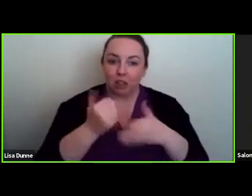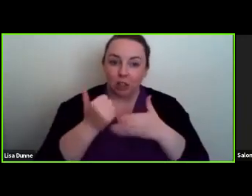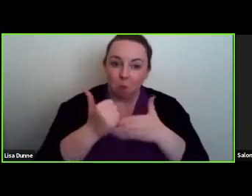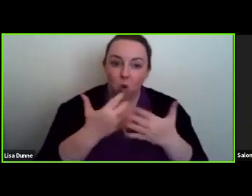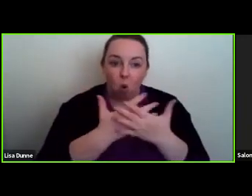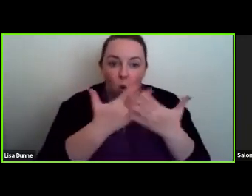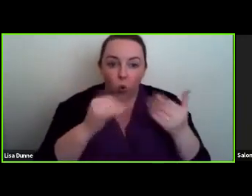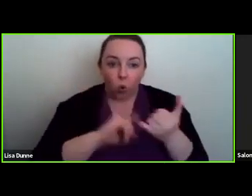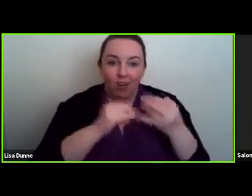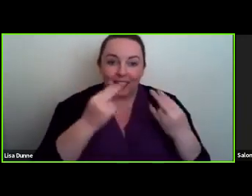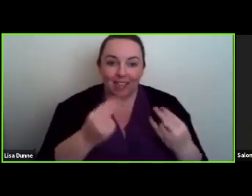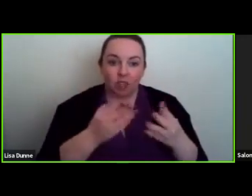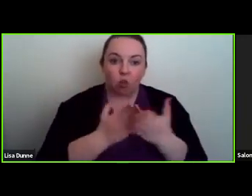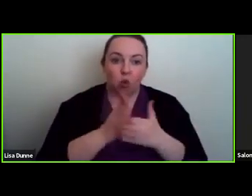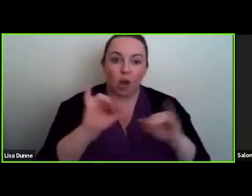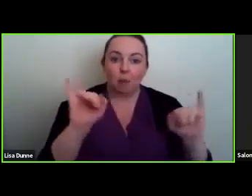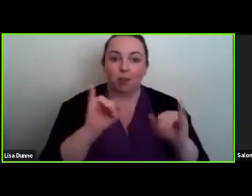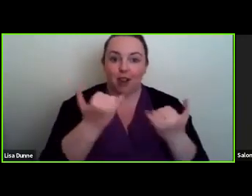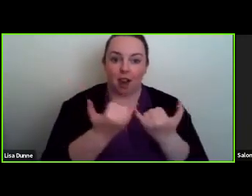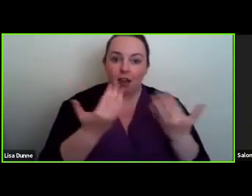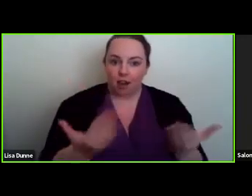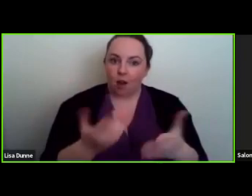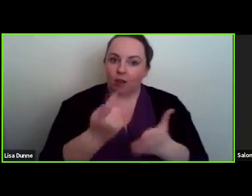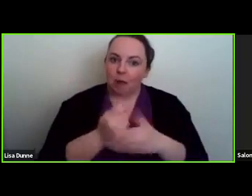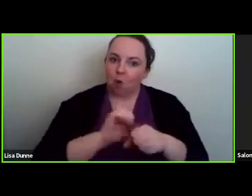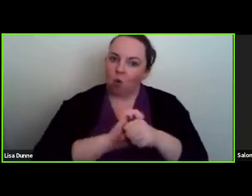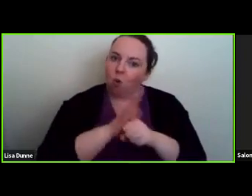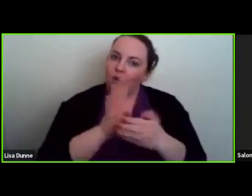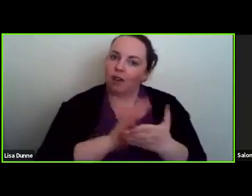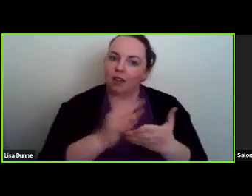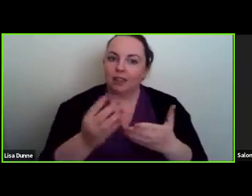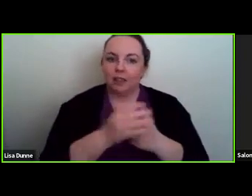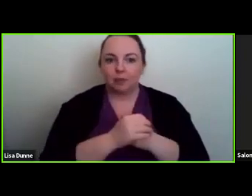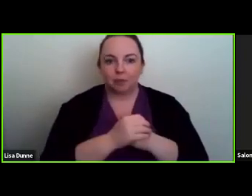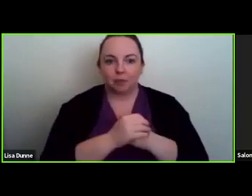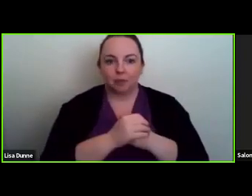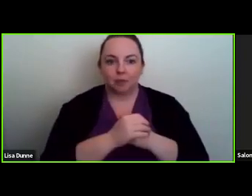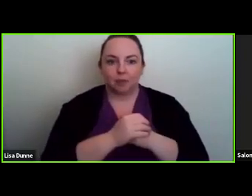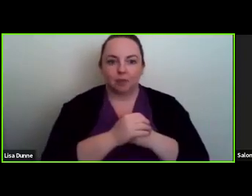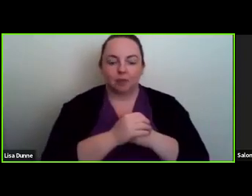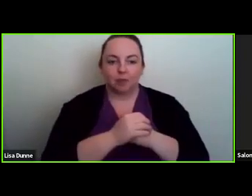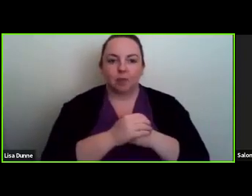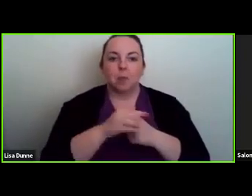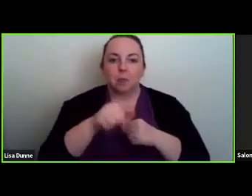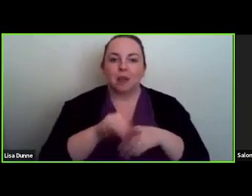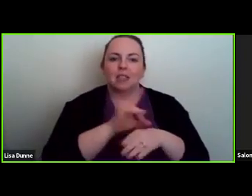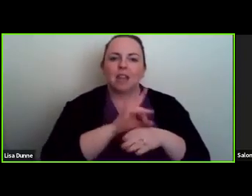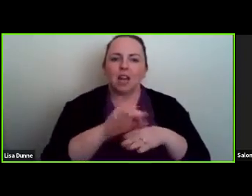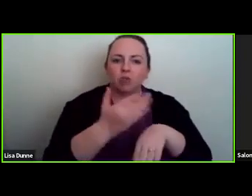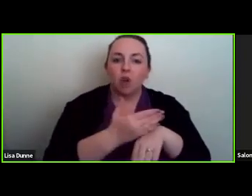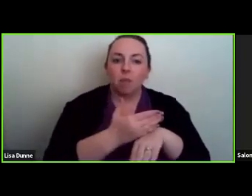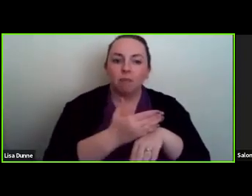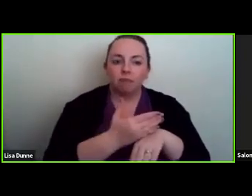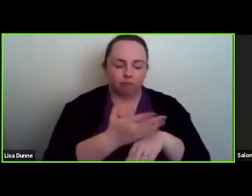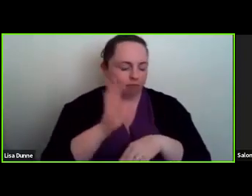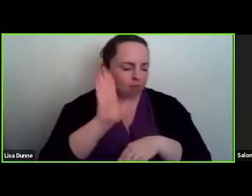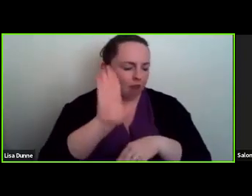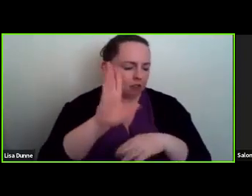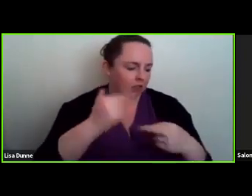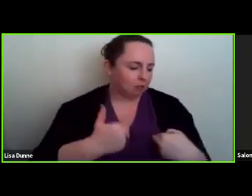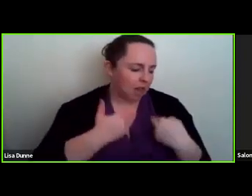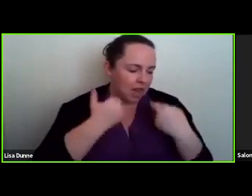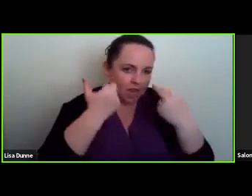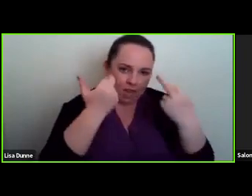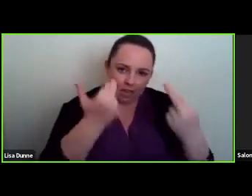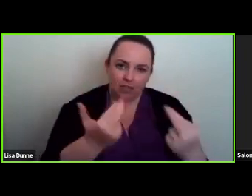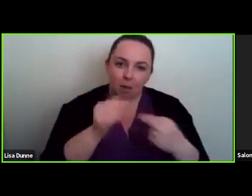and during emergencies like this time of COVID-19. These kind of jobs need to be respected. People need to be